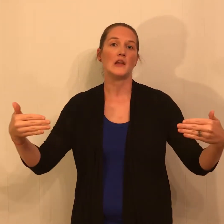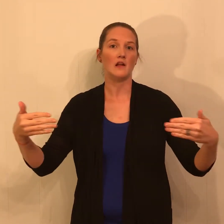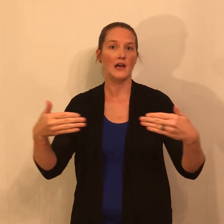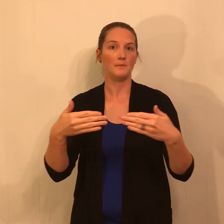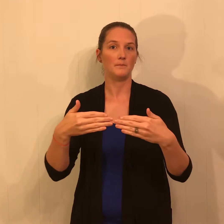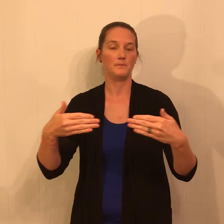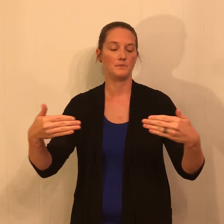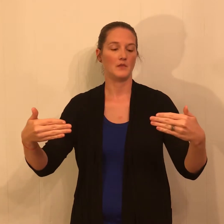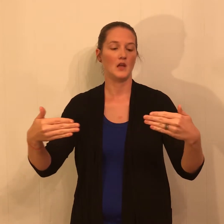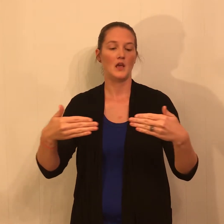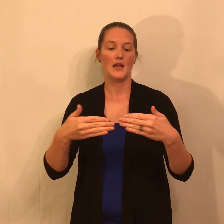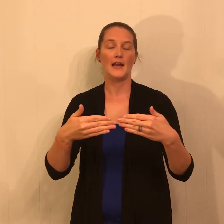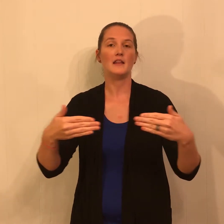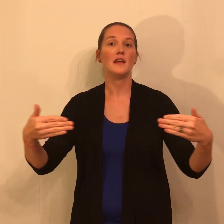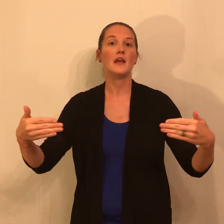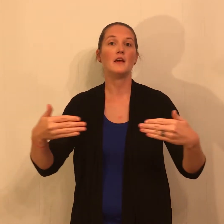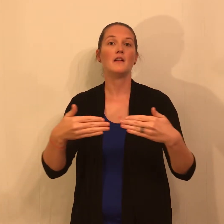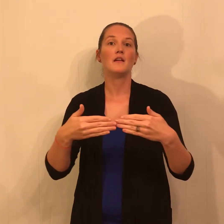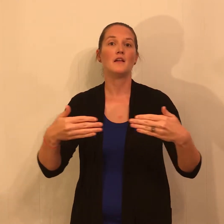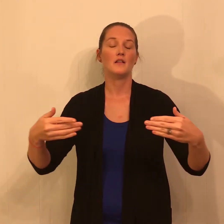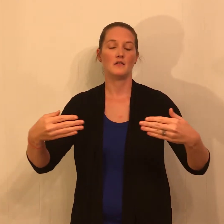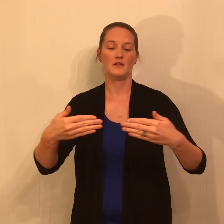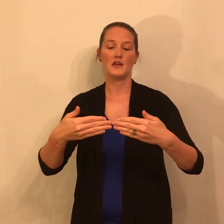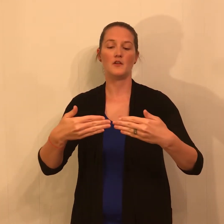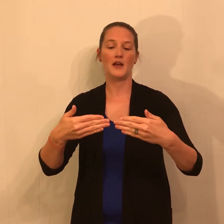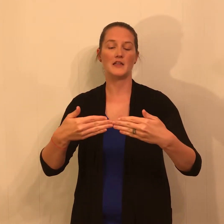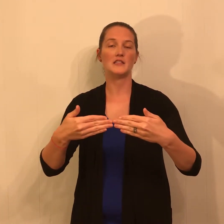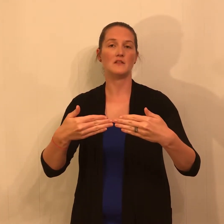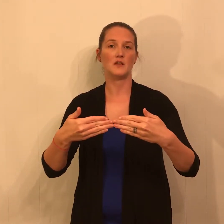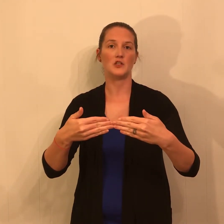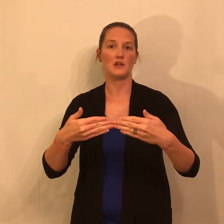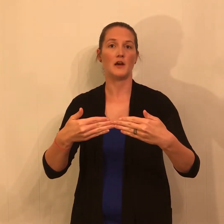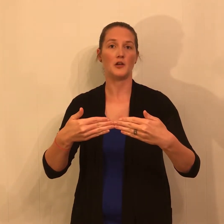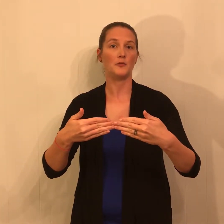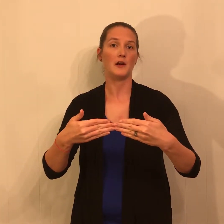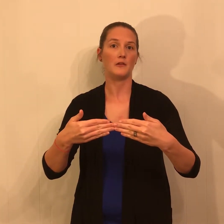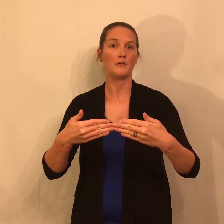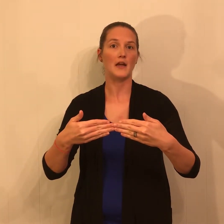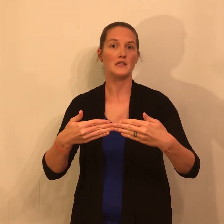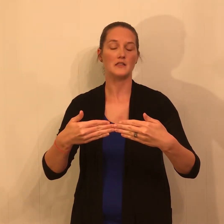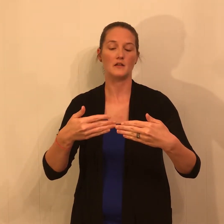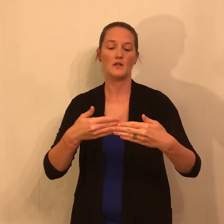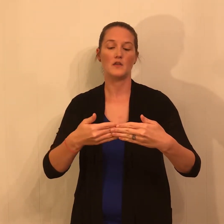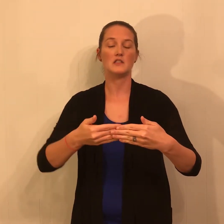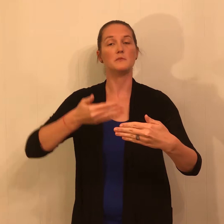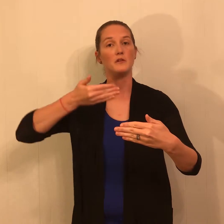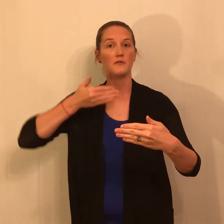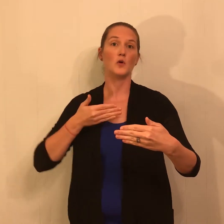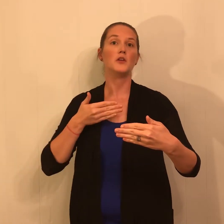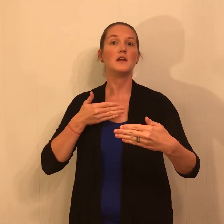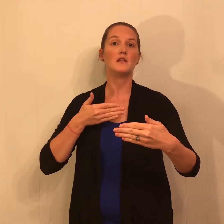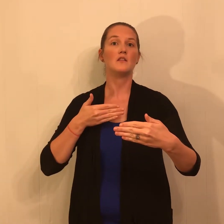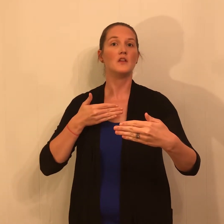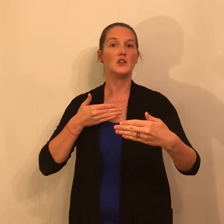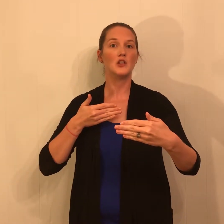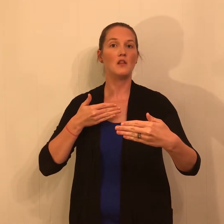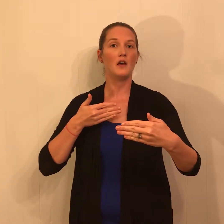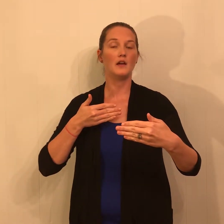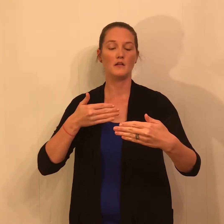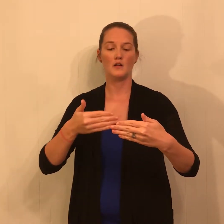line. Anything, think of your hands as the finishing line and you're running the race. This is before you get to the finishing line.